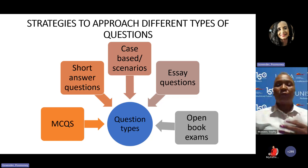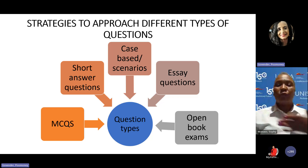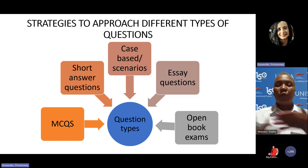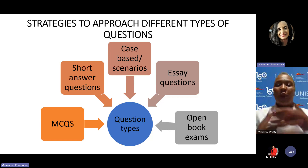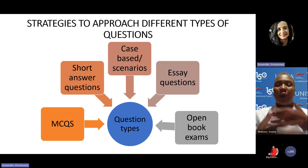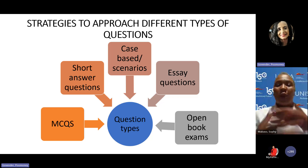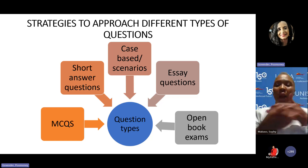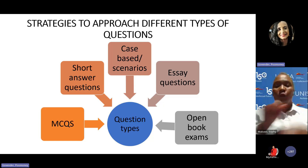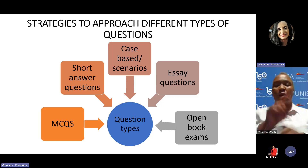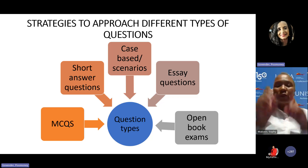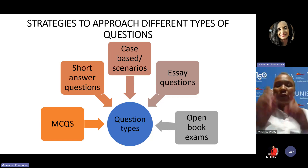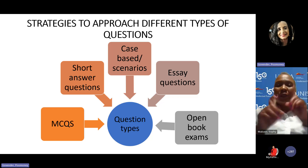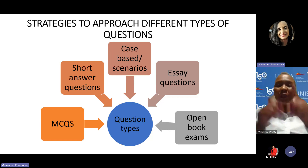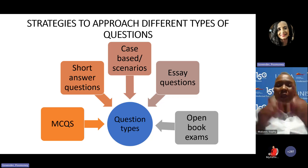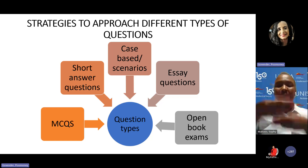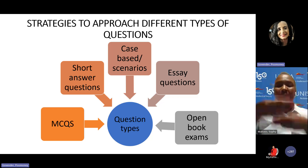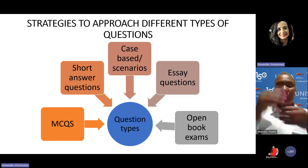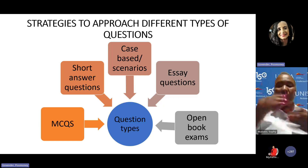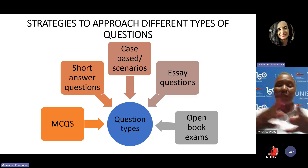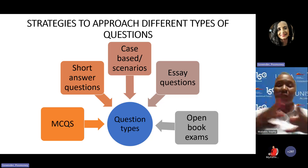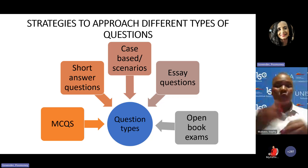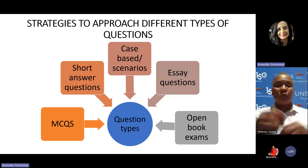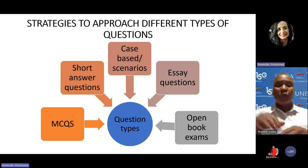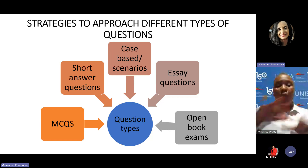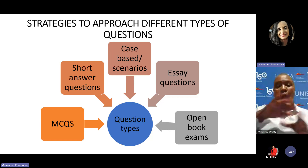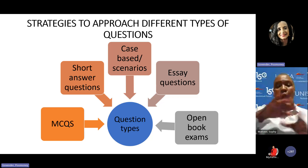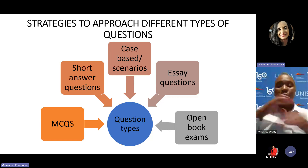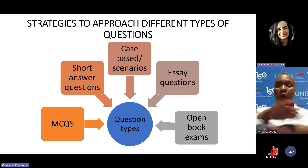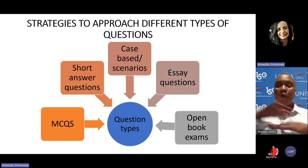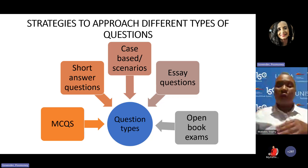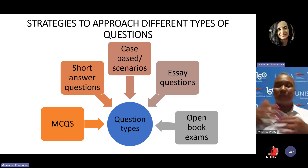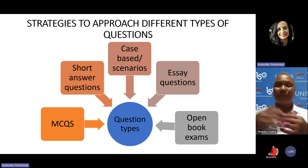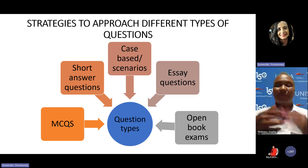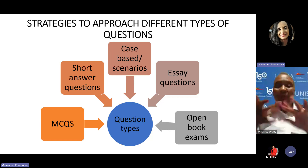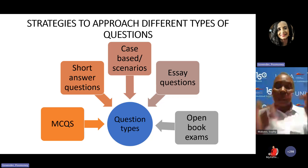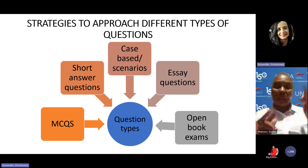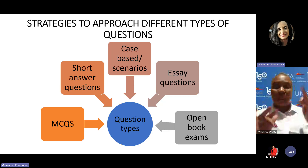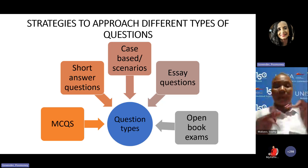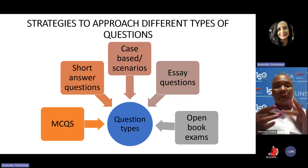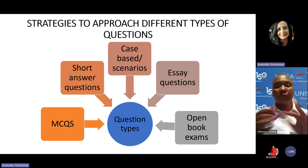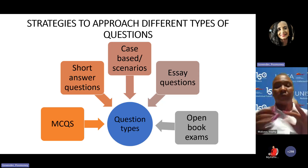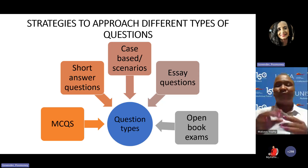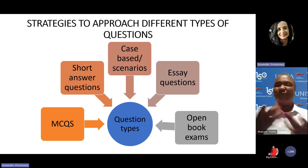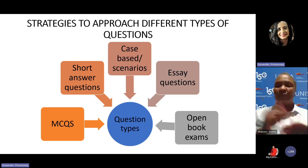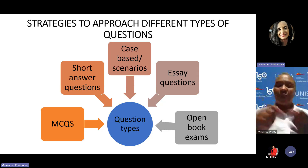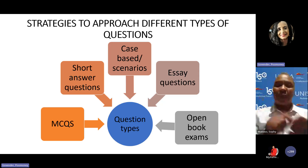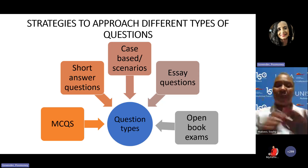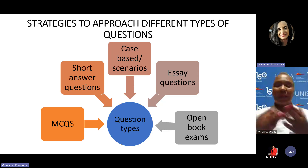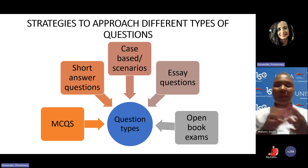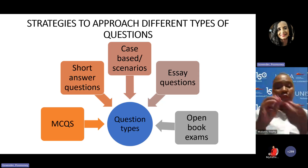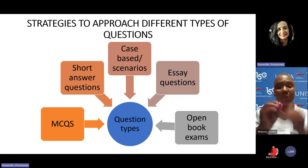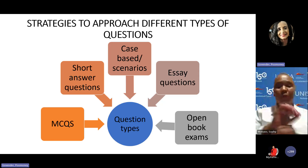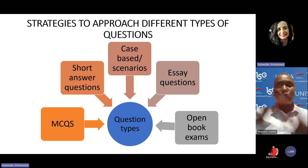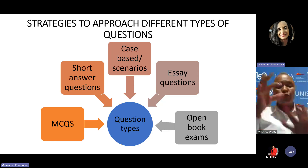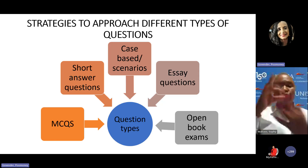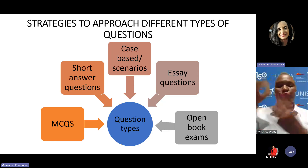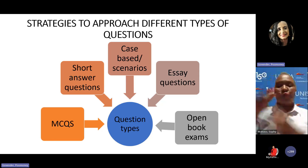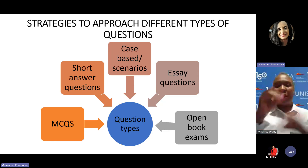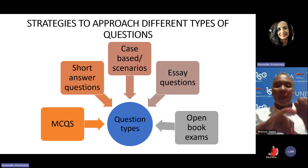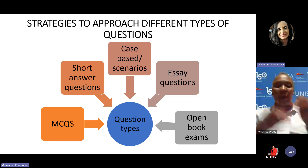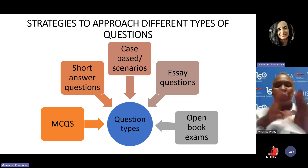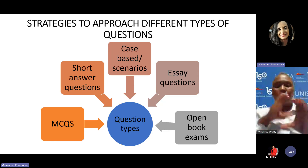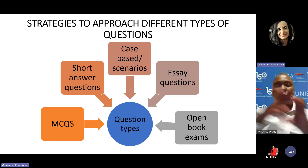you will complete it offline, and you will upload once completed. So the format chosen for your module will be